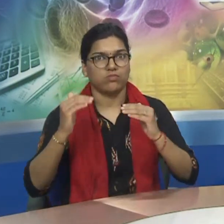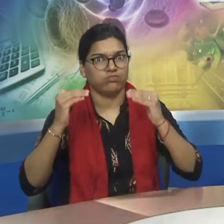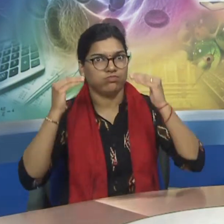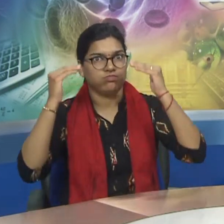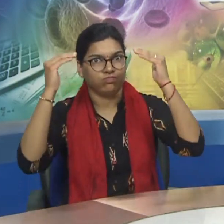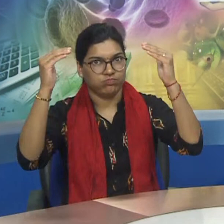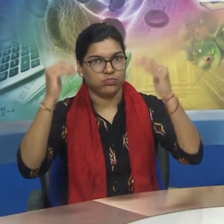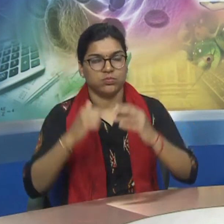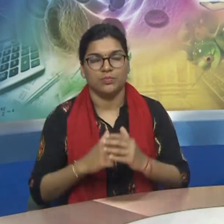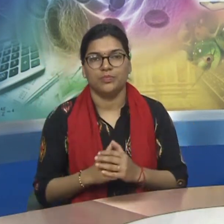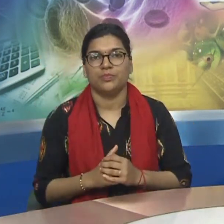for senior secondary level.